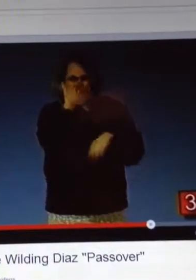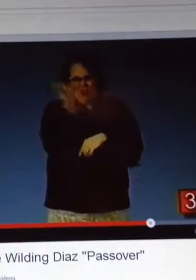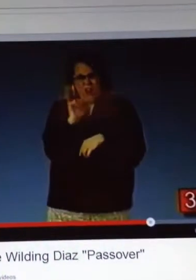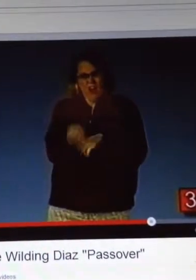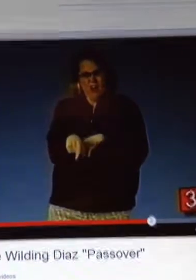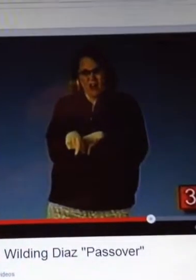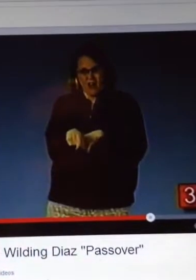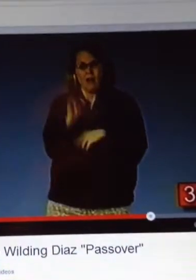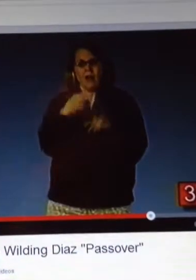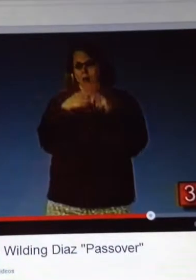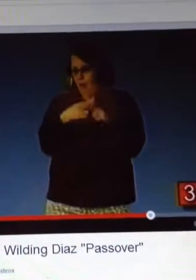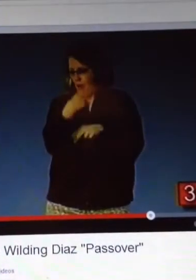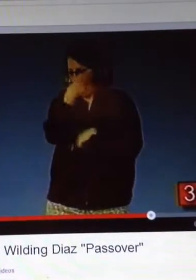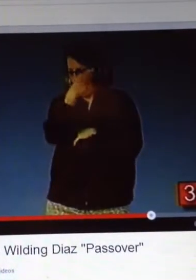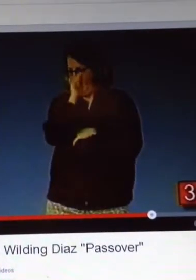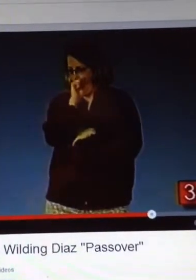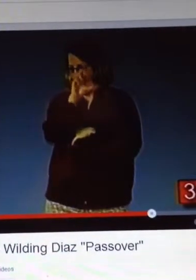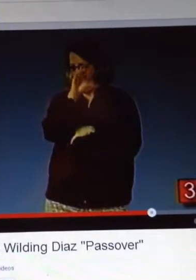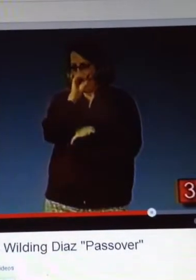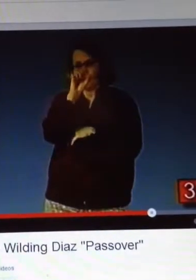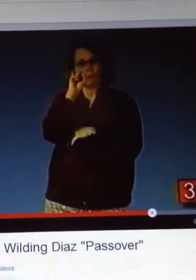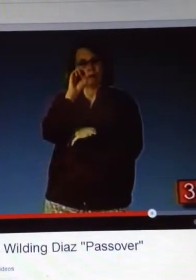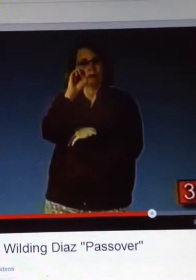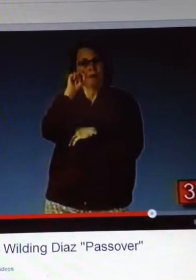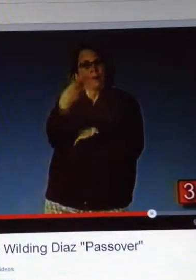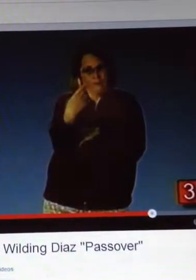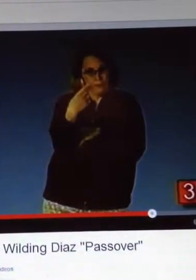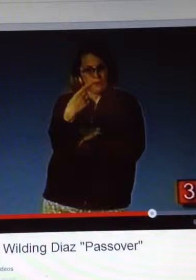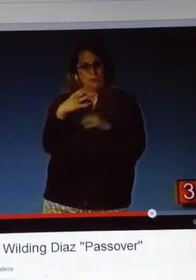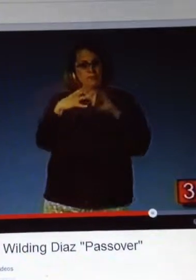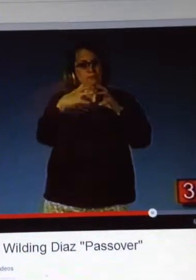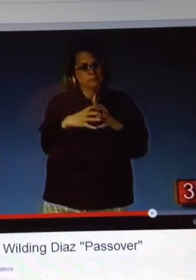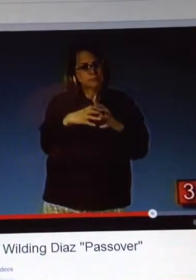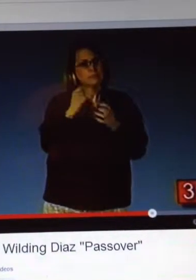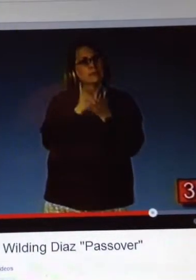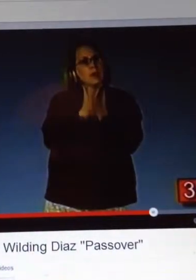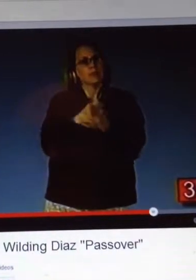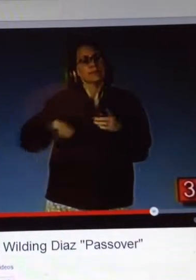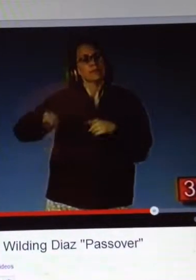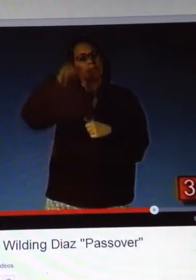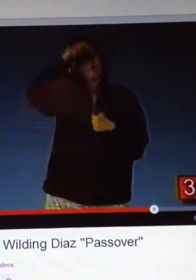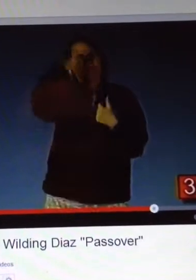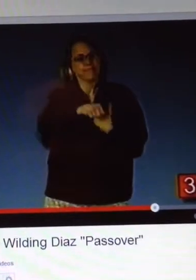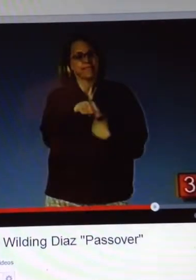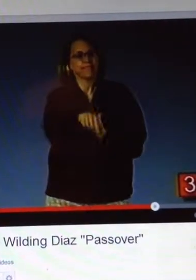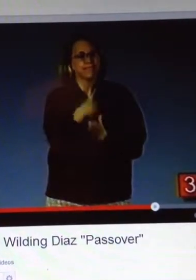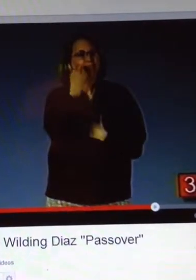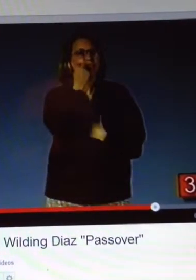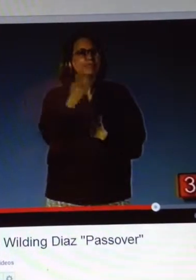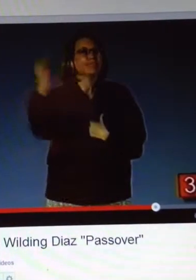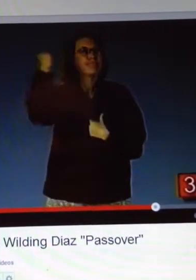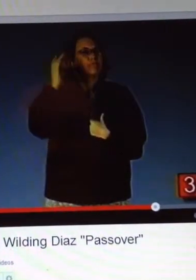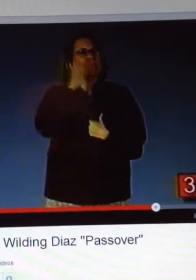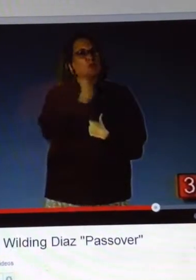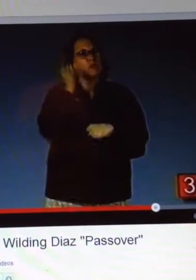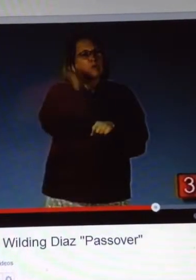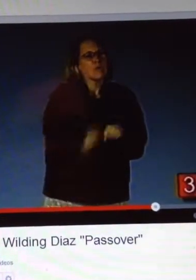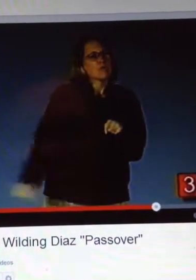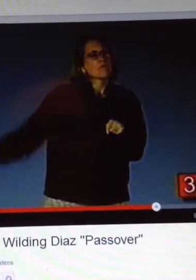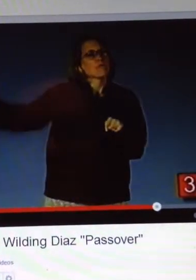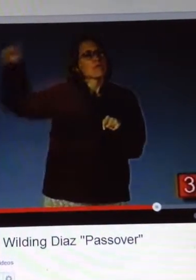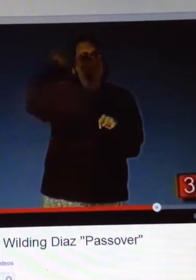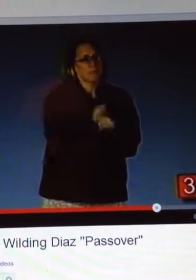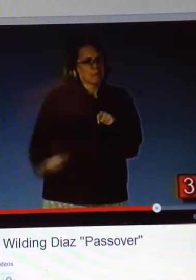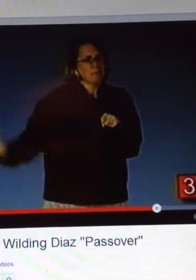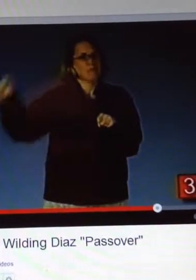It resembles the mortar as the Jews were building walls and stacking bricks. And that helps them remember the work that they had